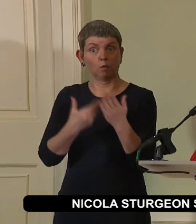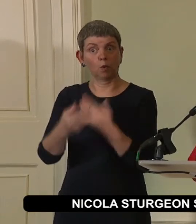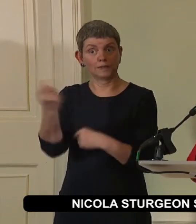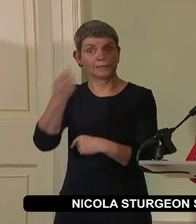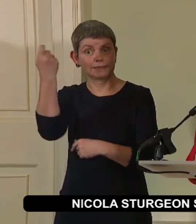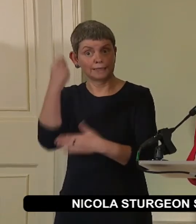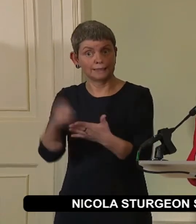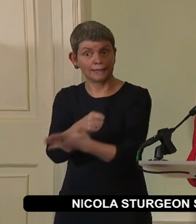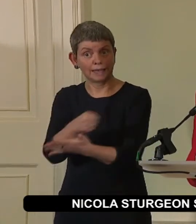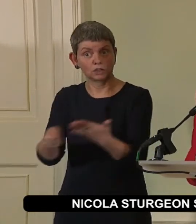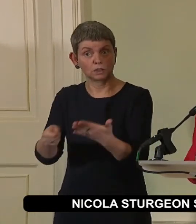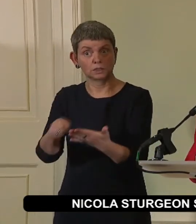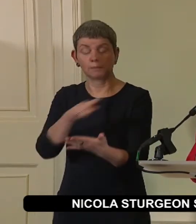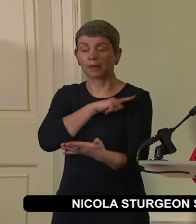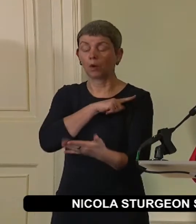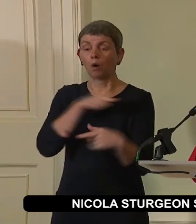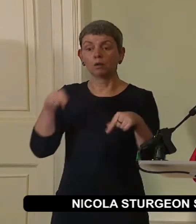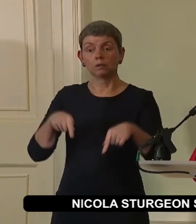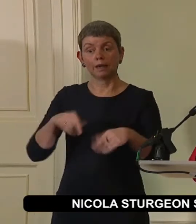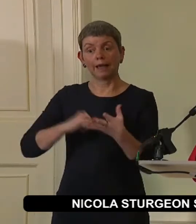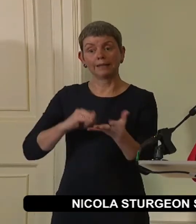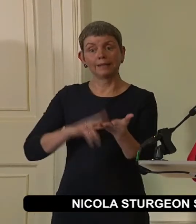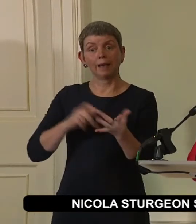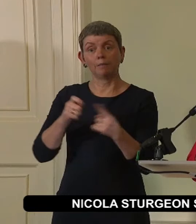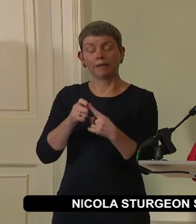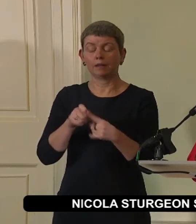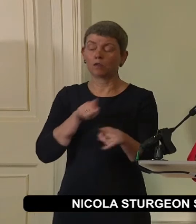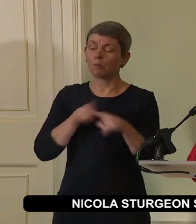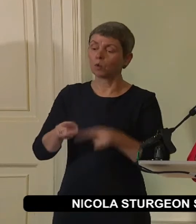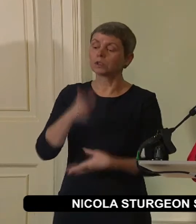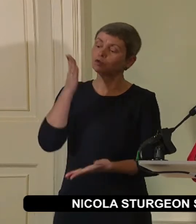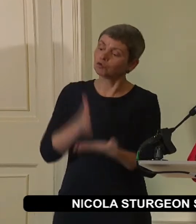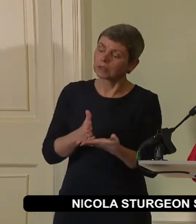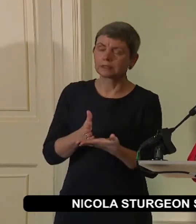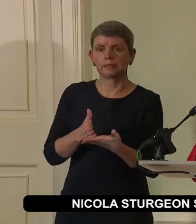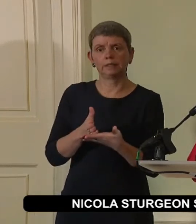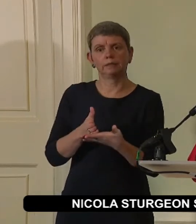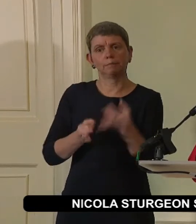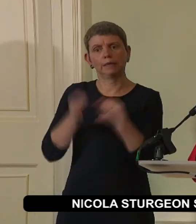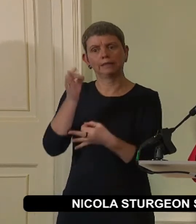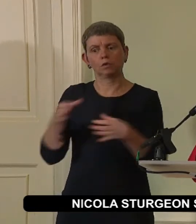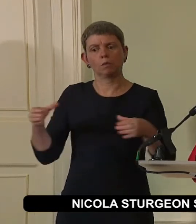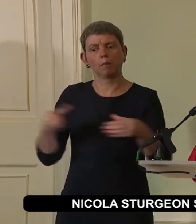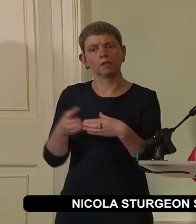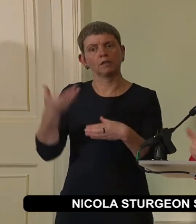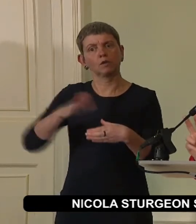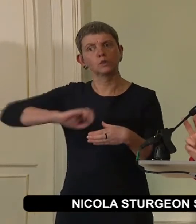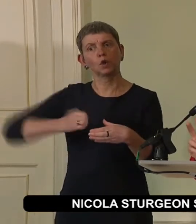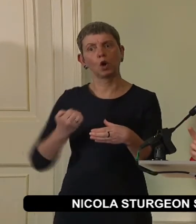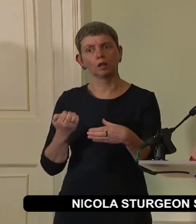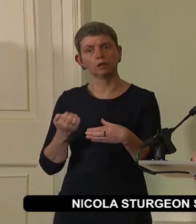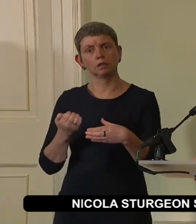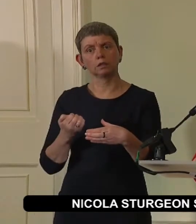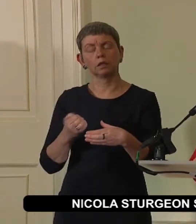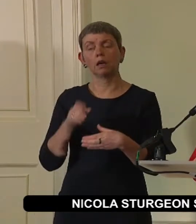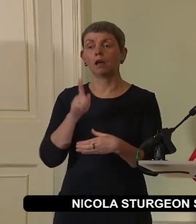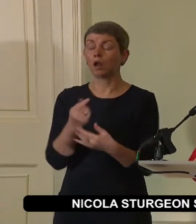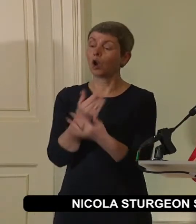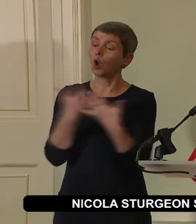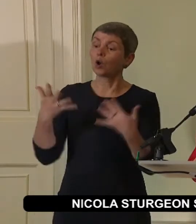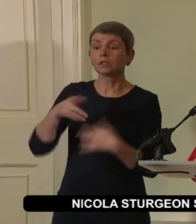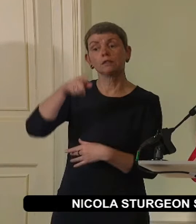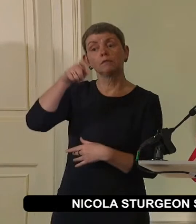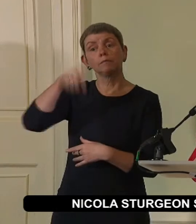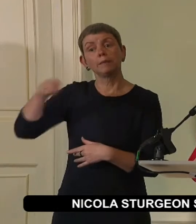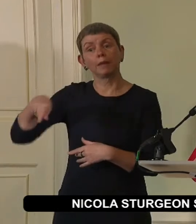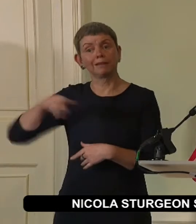remain by far the most trusted party in Scotland. And while For every person in Scotland who loves me, there